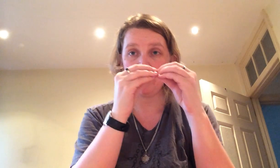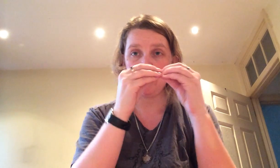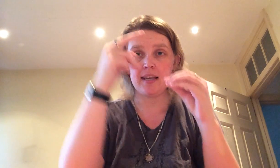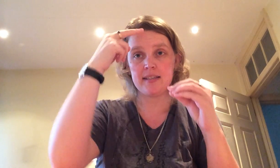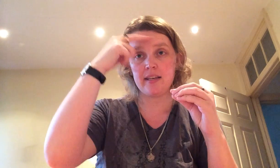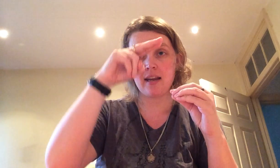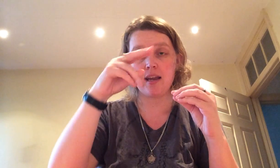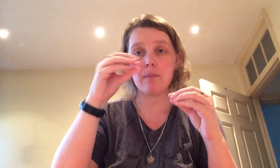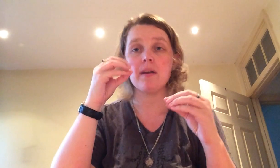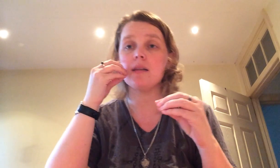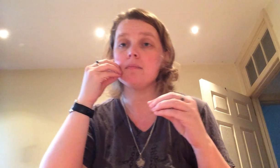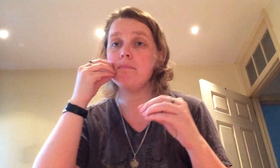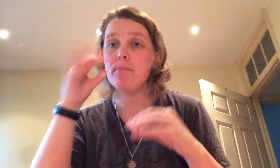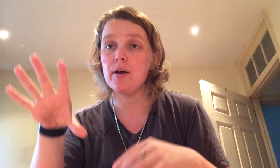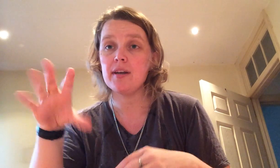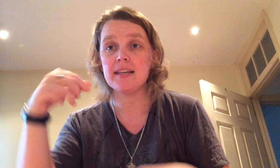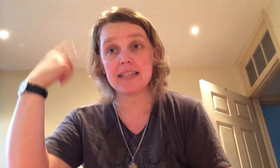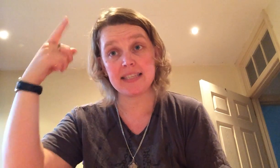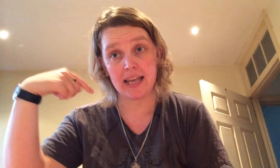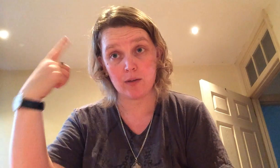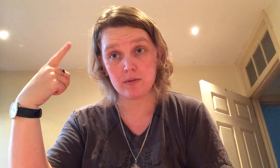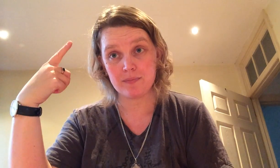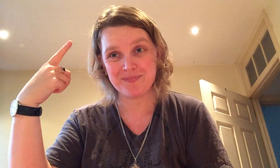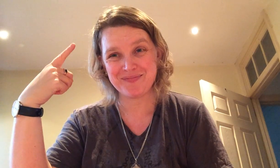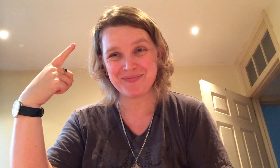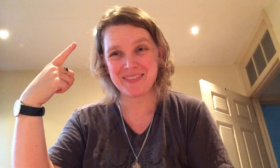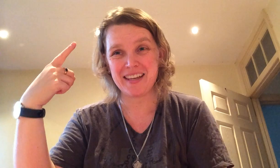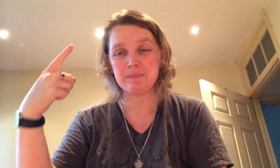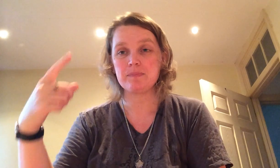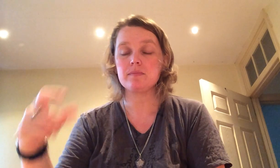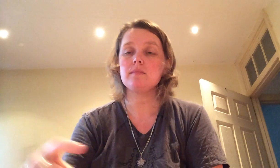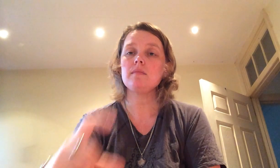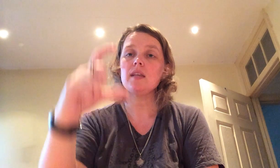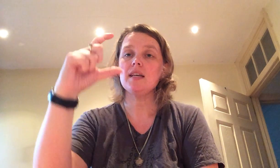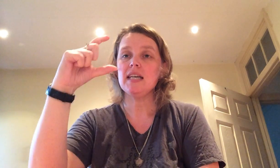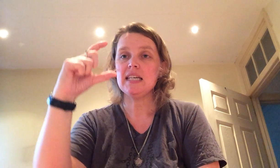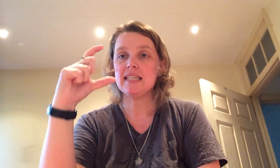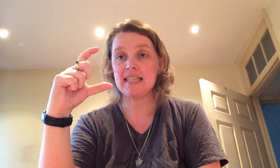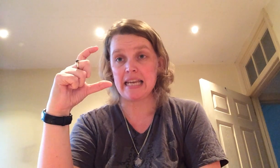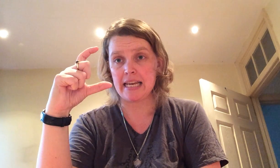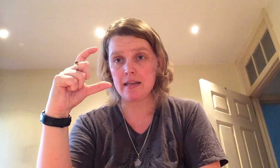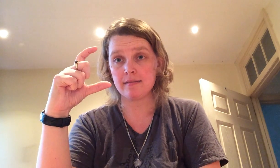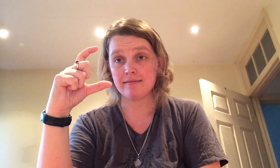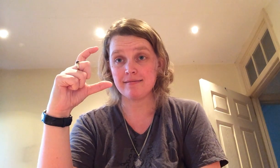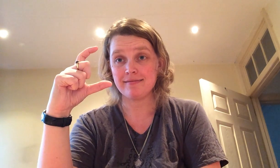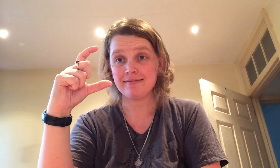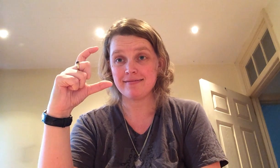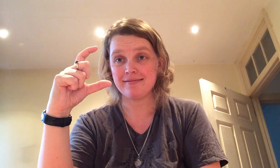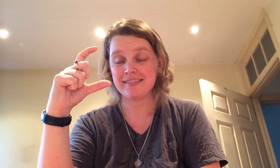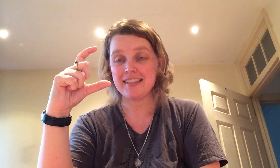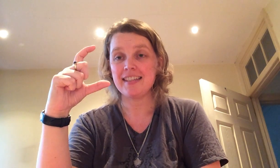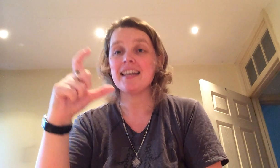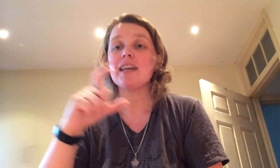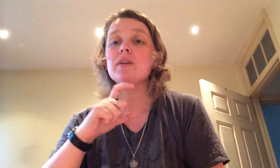B is the name and B is the sound. Okay. C, and we do